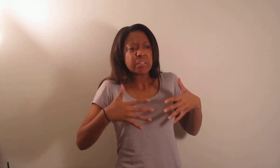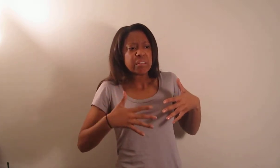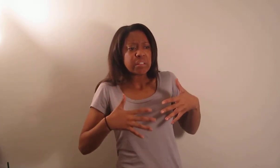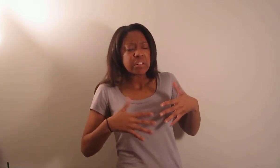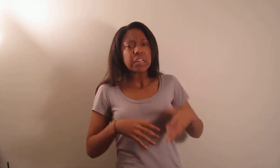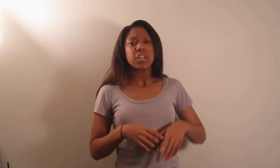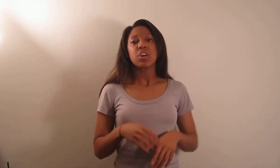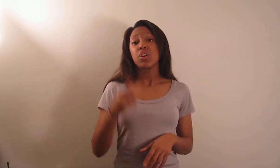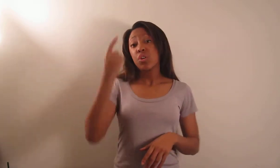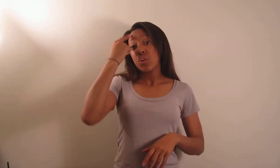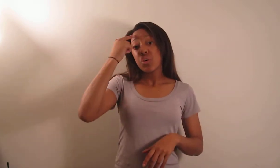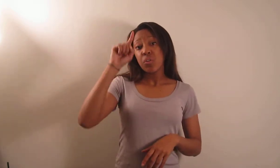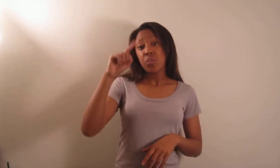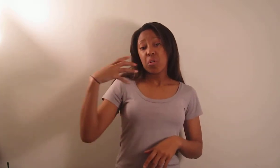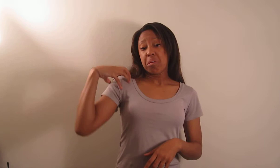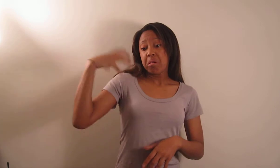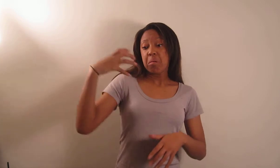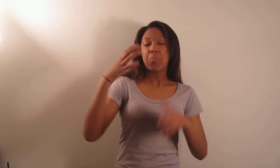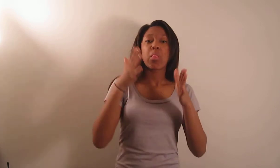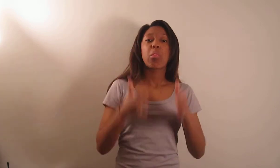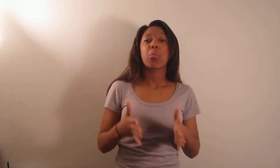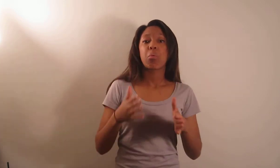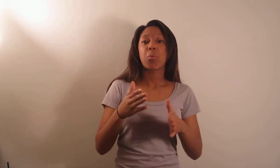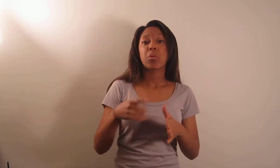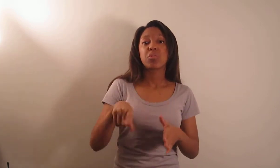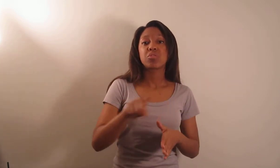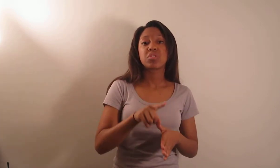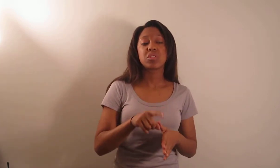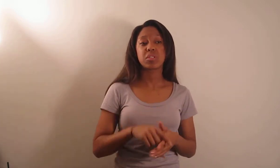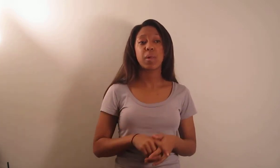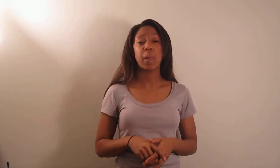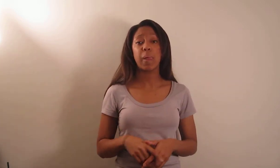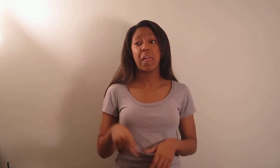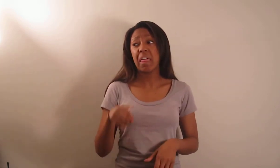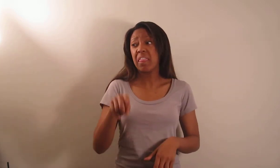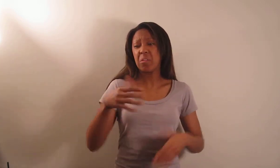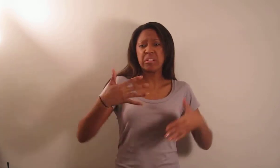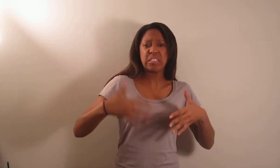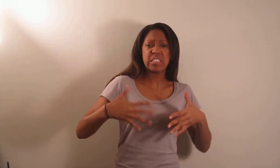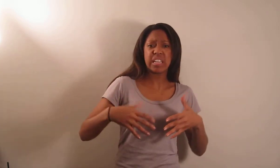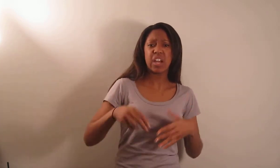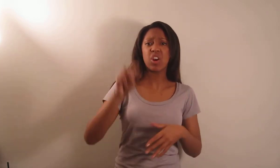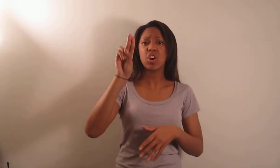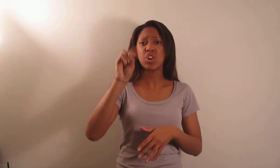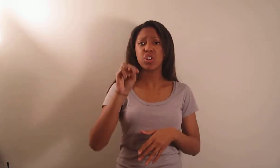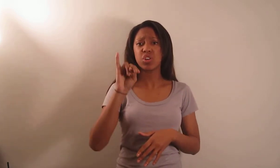They were terrified that unions would come in because that would diminish their authority over the workplace.